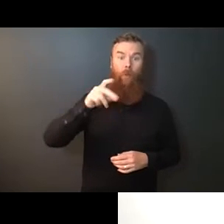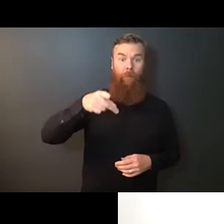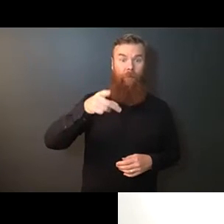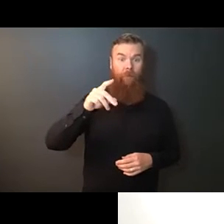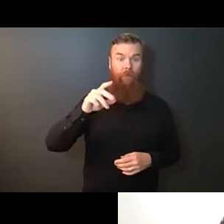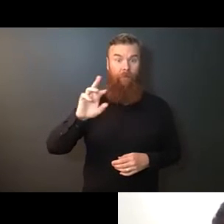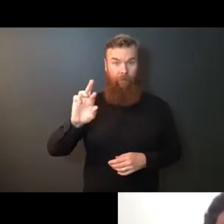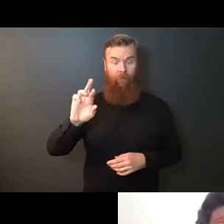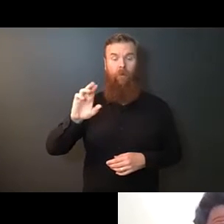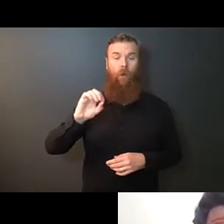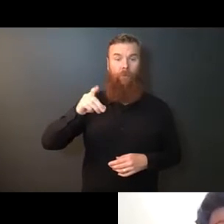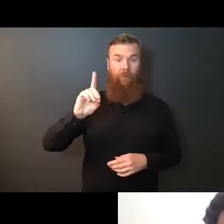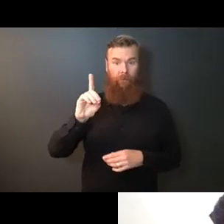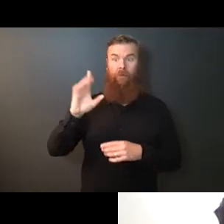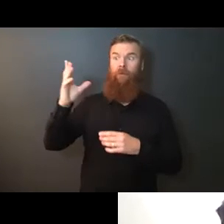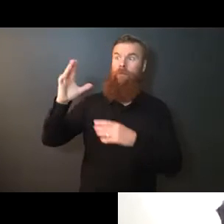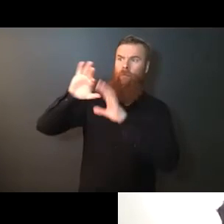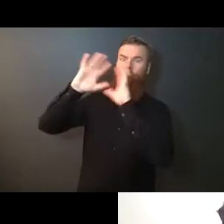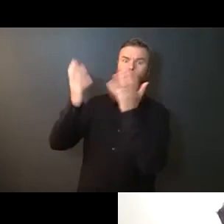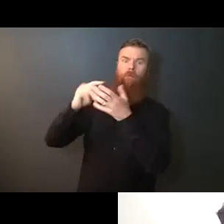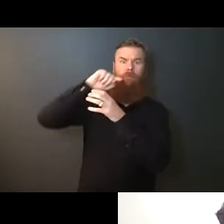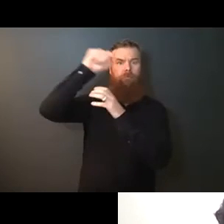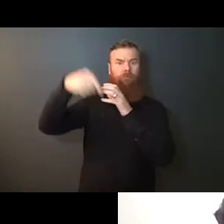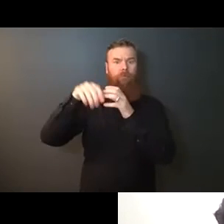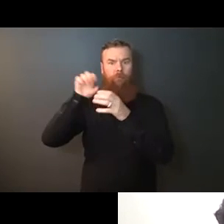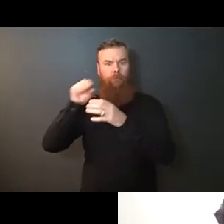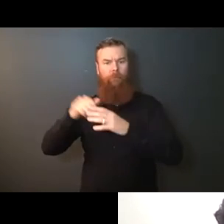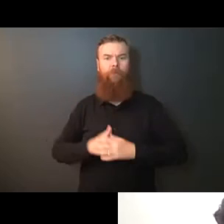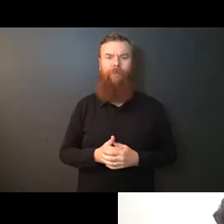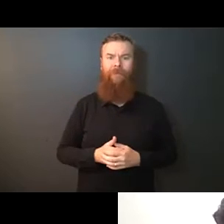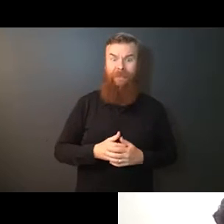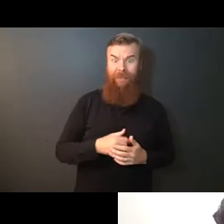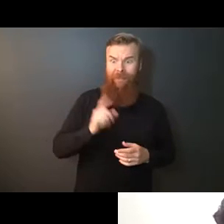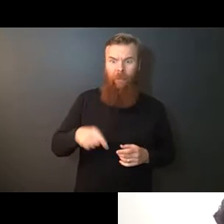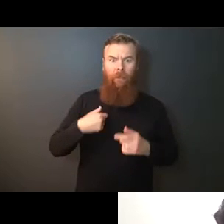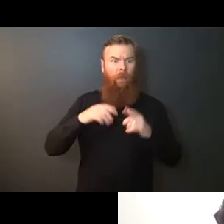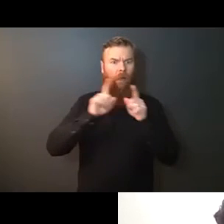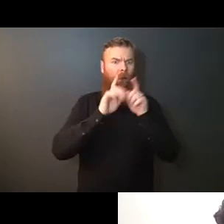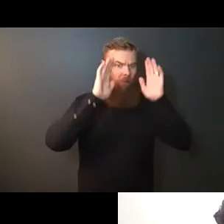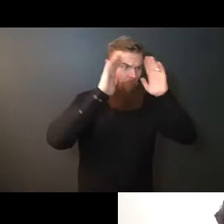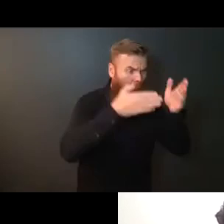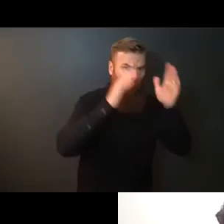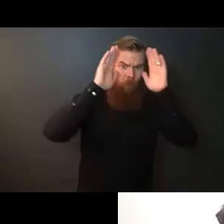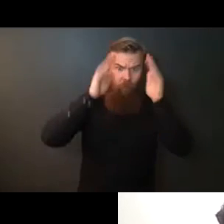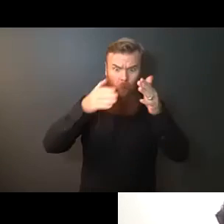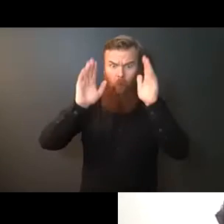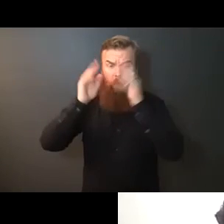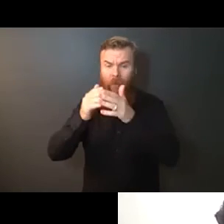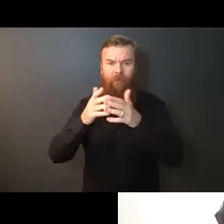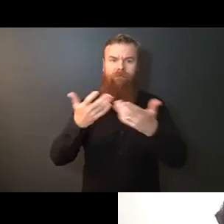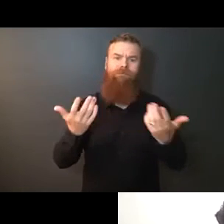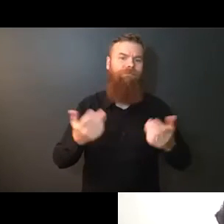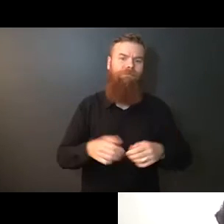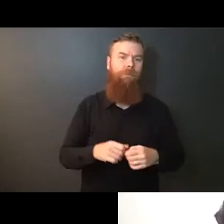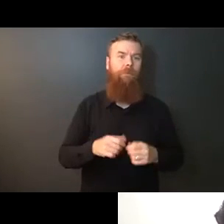paying attention, special attentions to underrepresented groups, has created the Youth